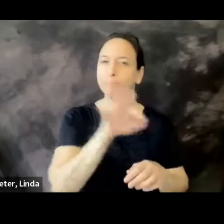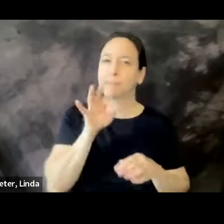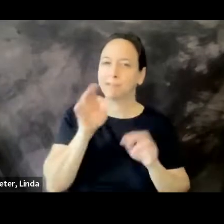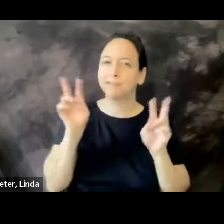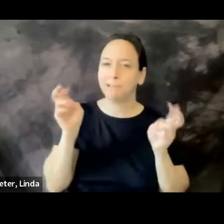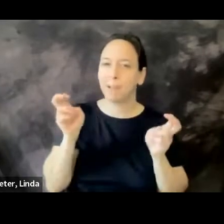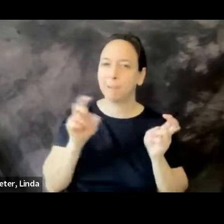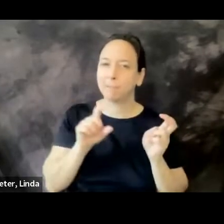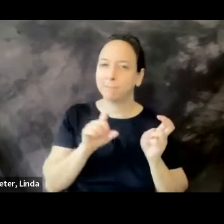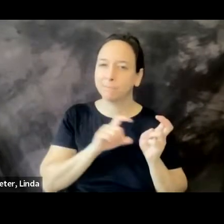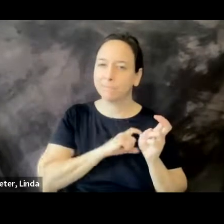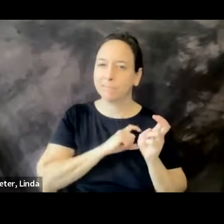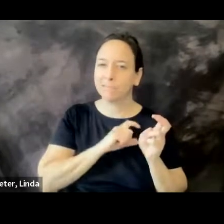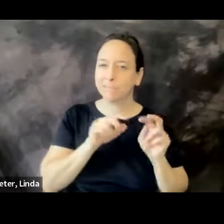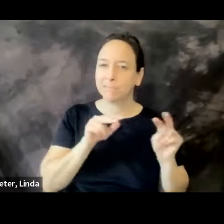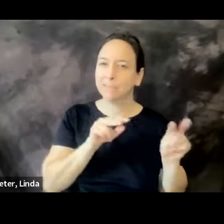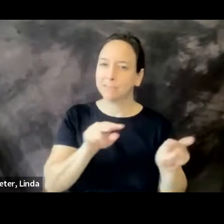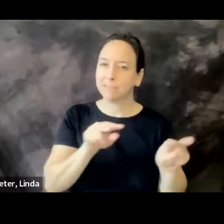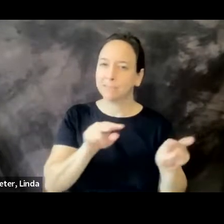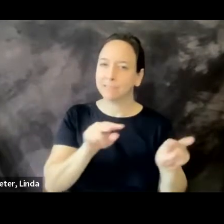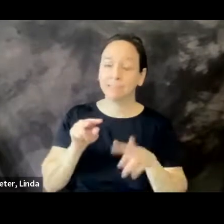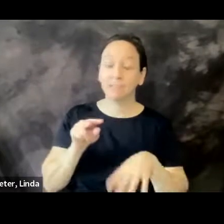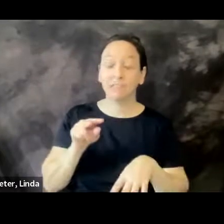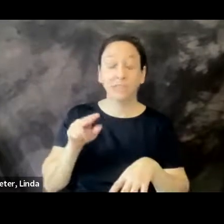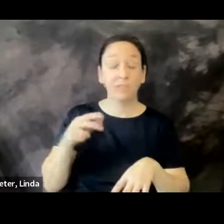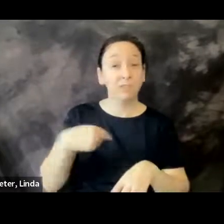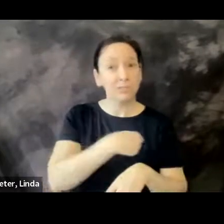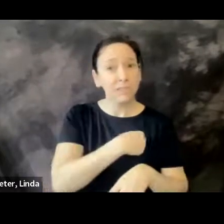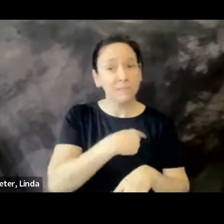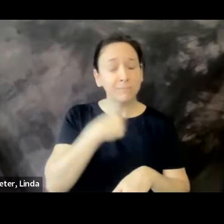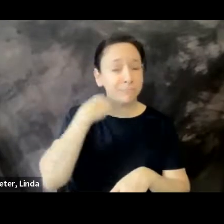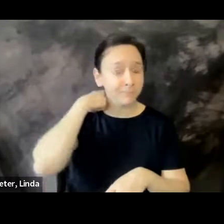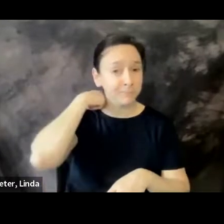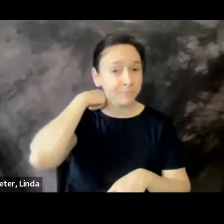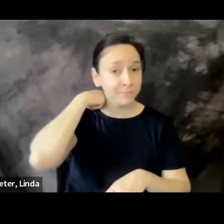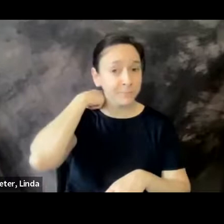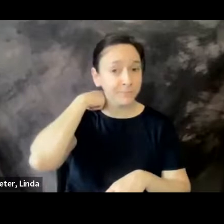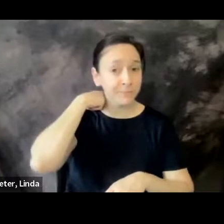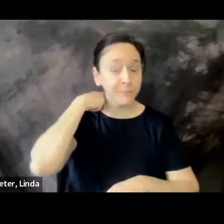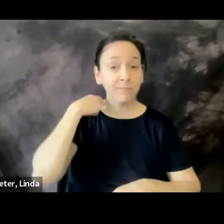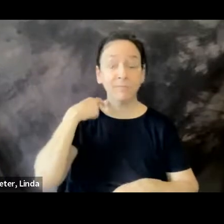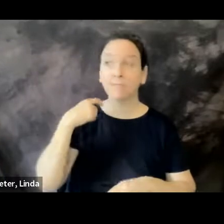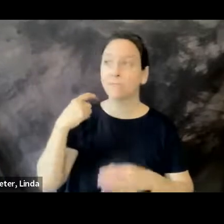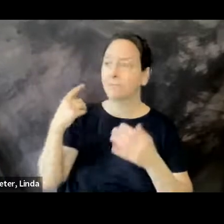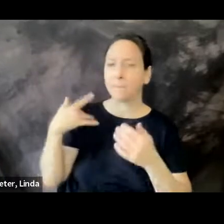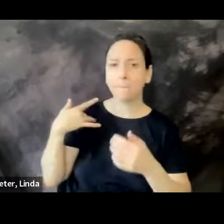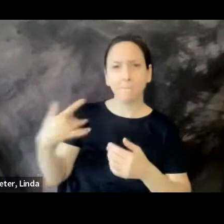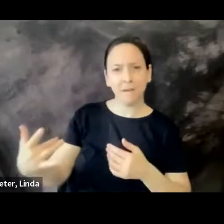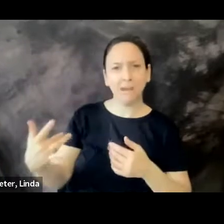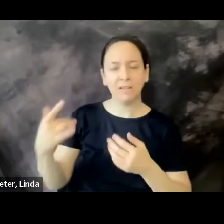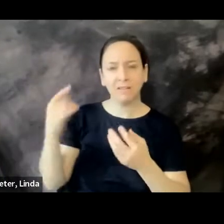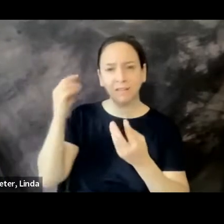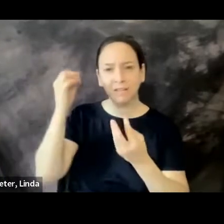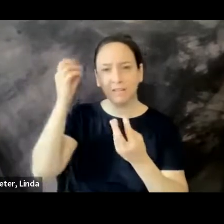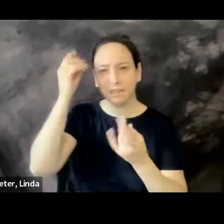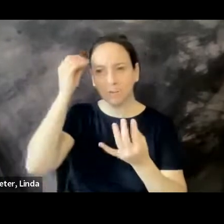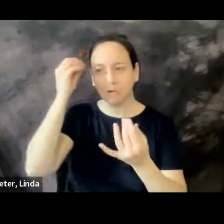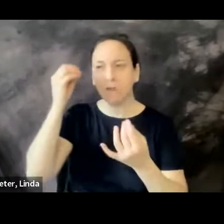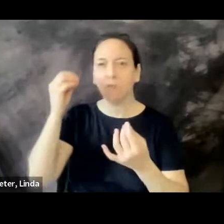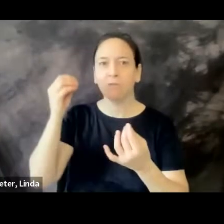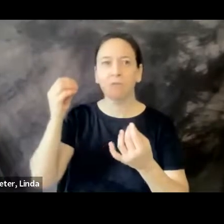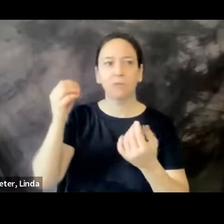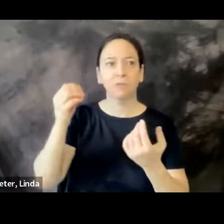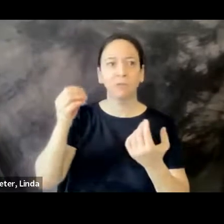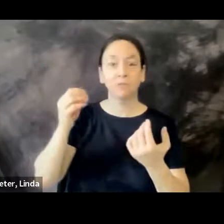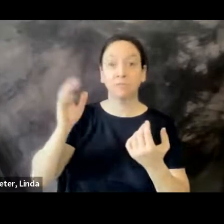often hear about how technology further facilitates types of surveillance that were not possible before.